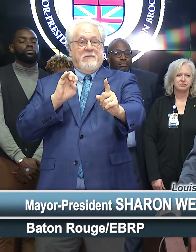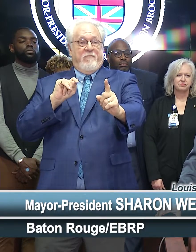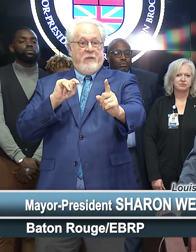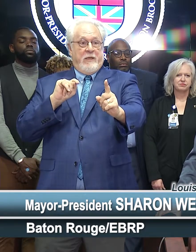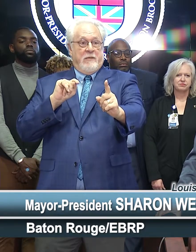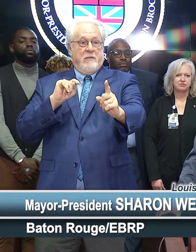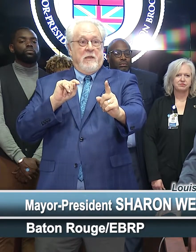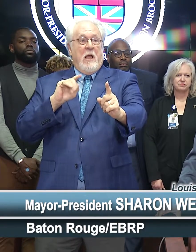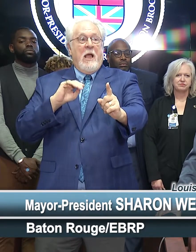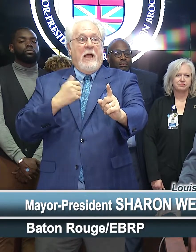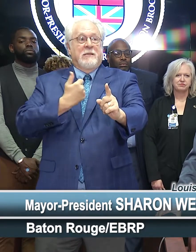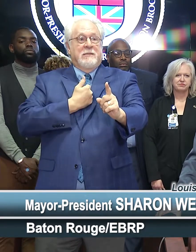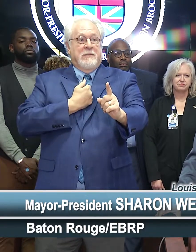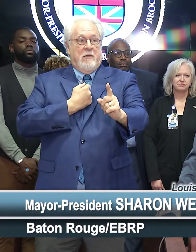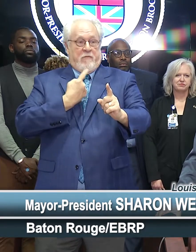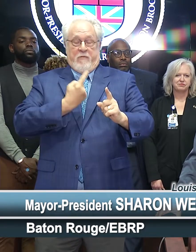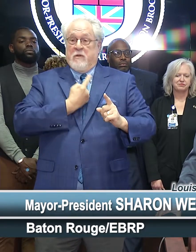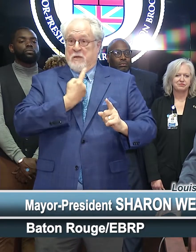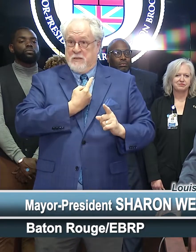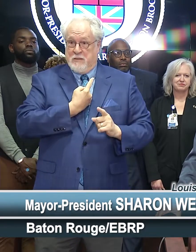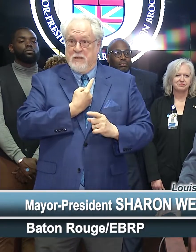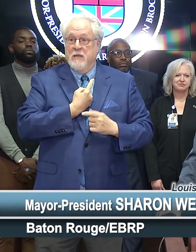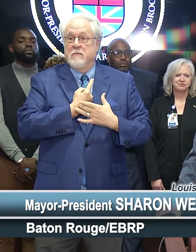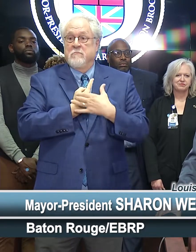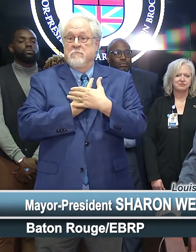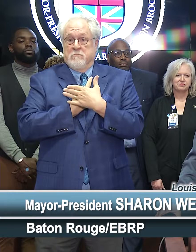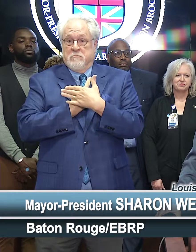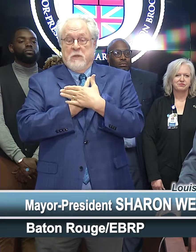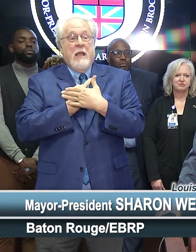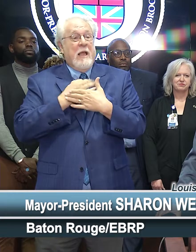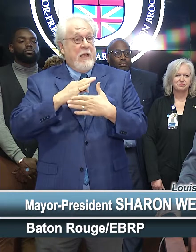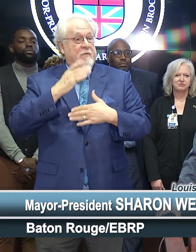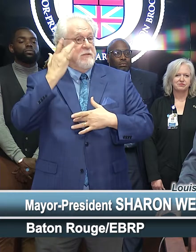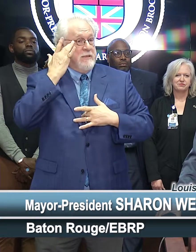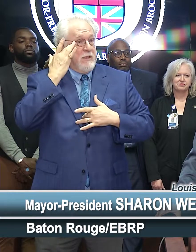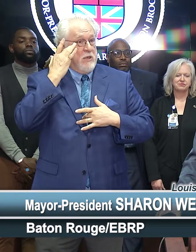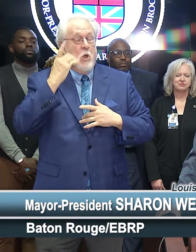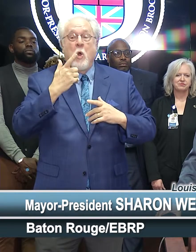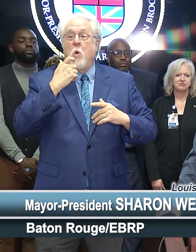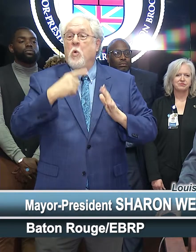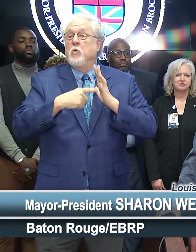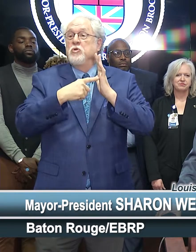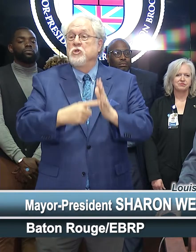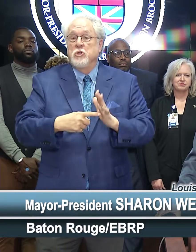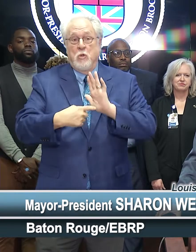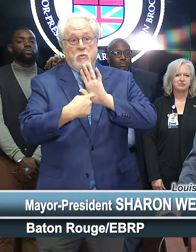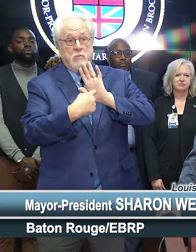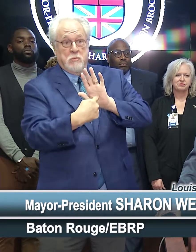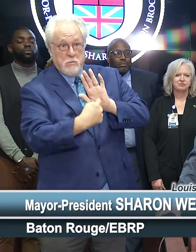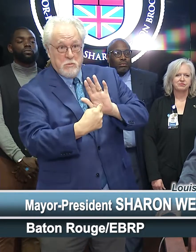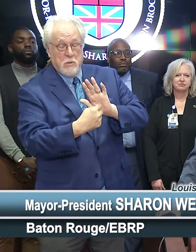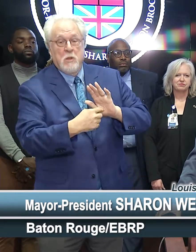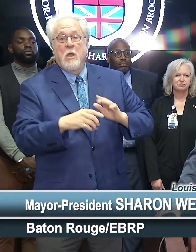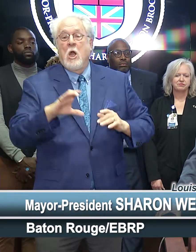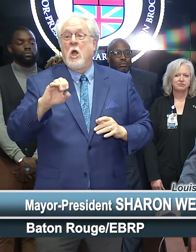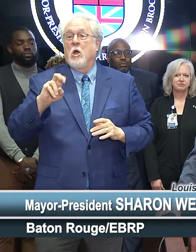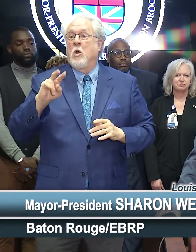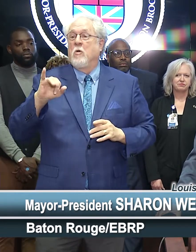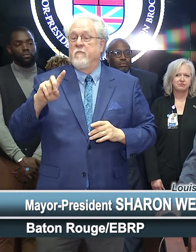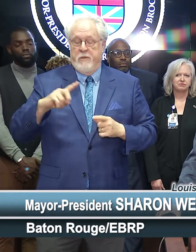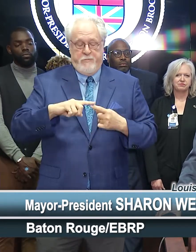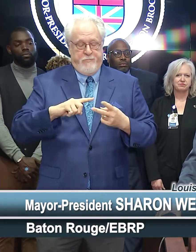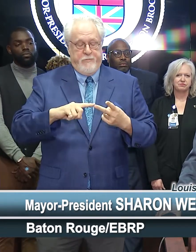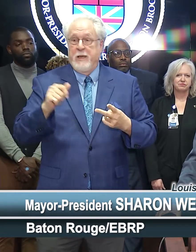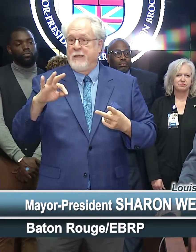and self-isolating if you are sick. Individuals showing symptoms of COVID-19, that is a